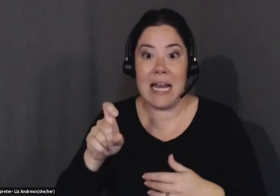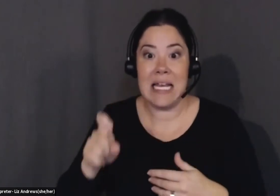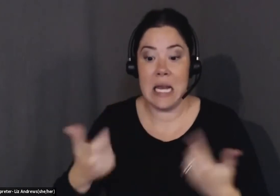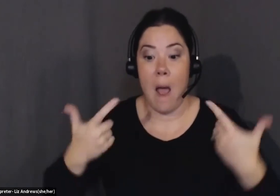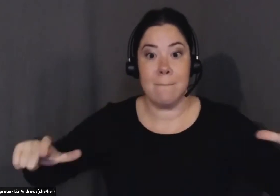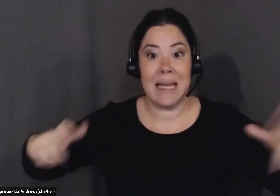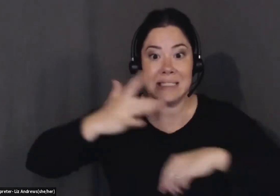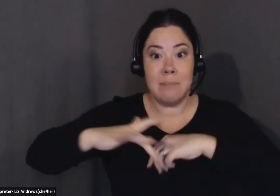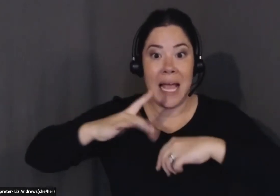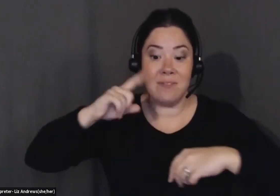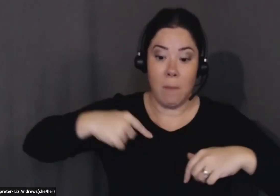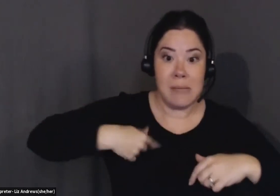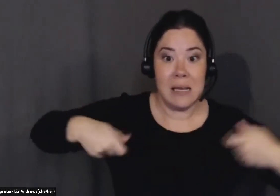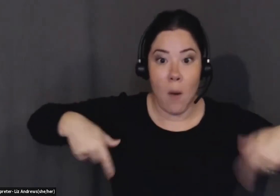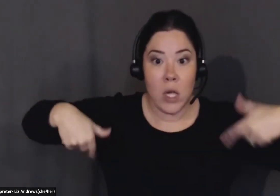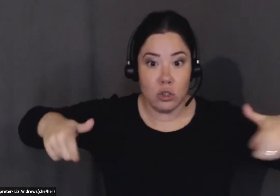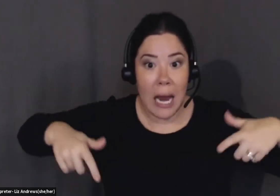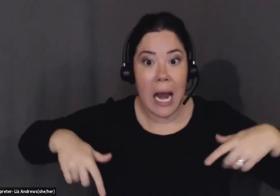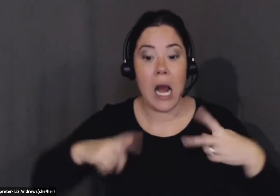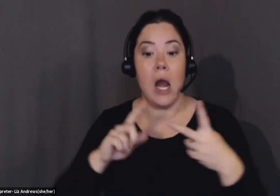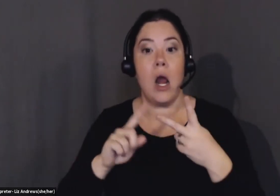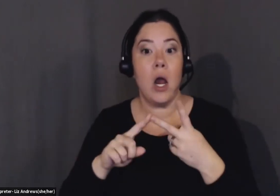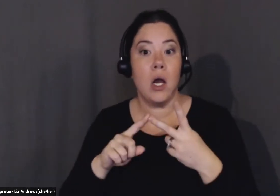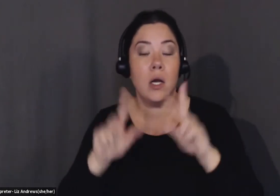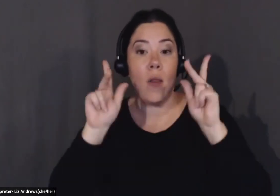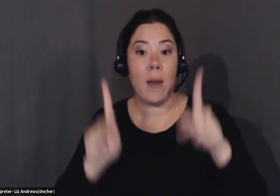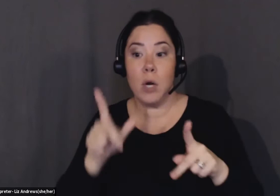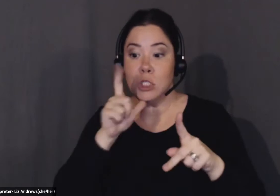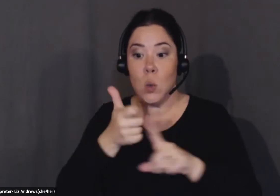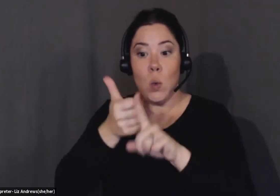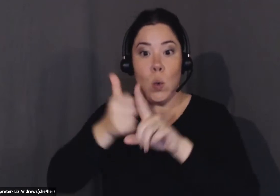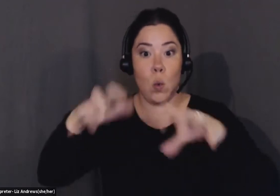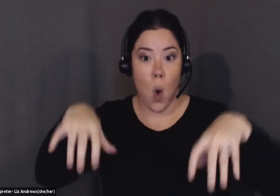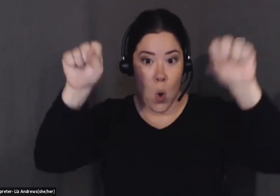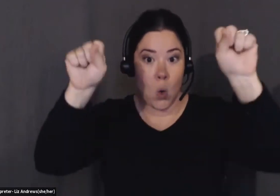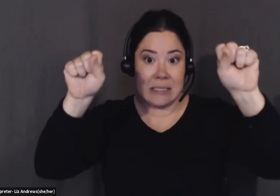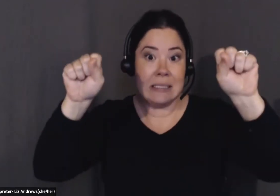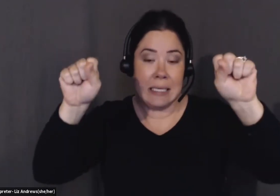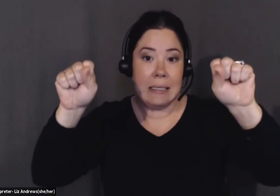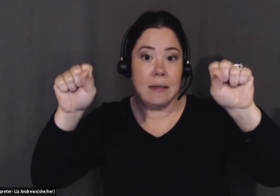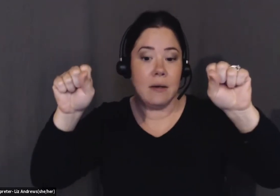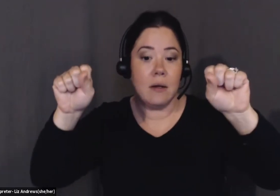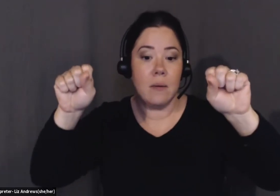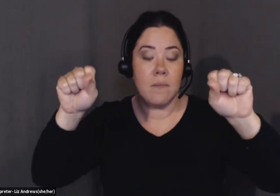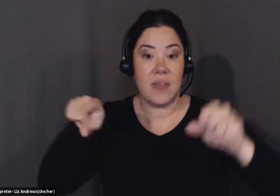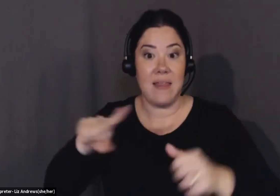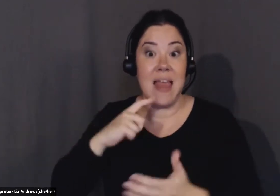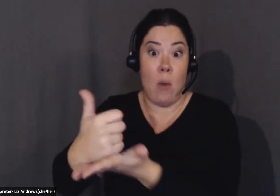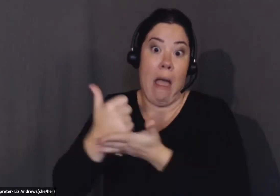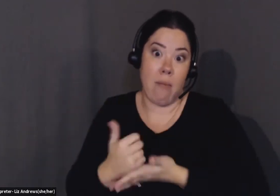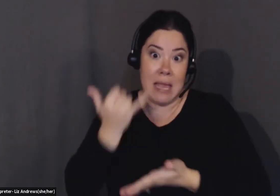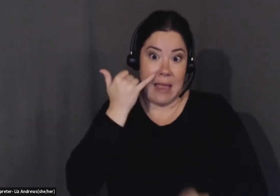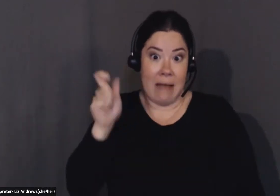wheelchair, or the person who's actually hosting the event, they will actually help me if I need